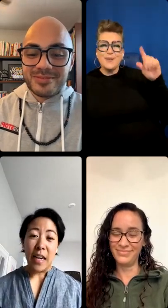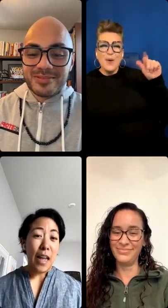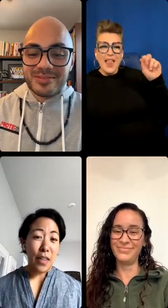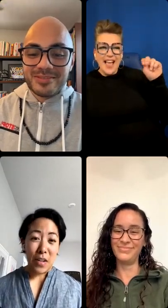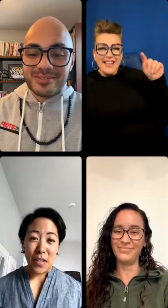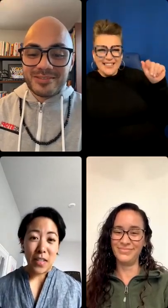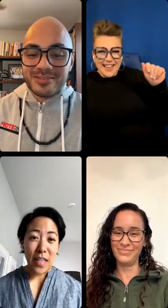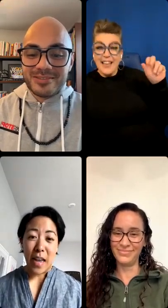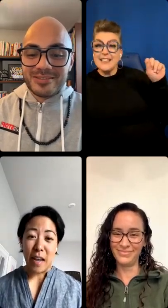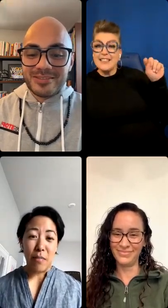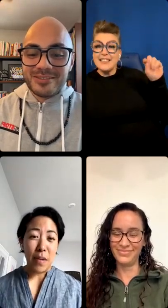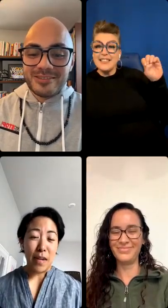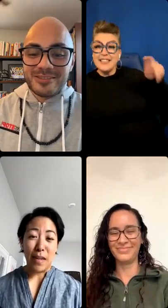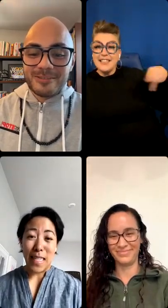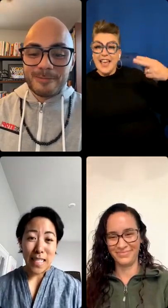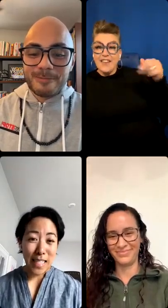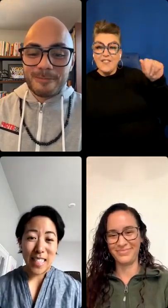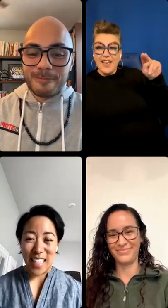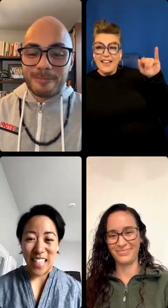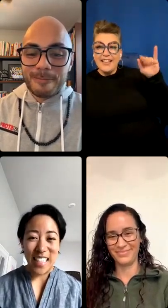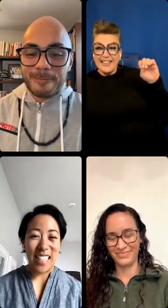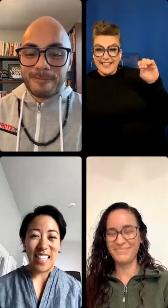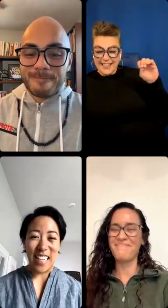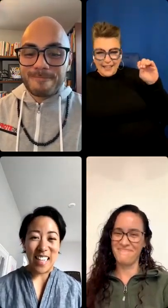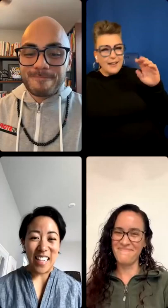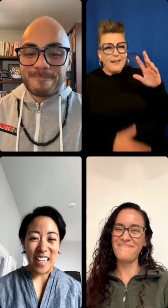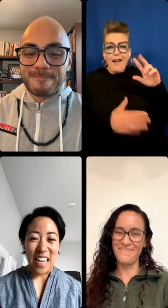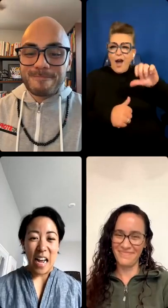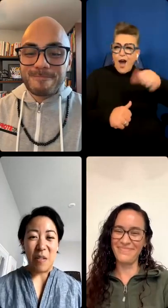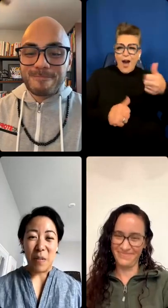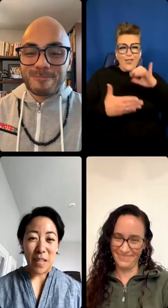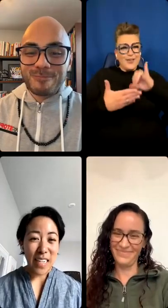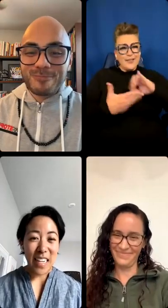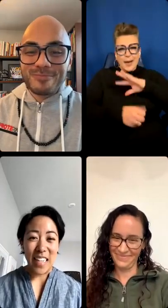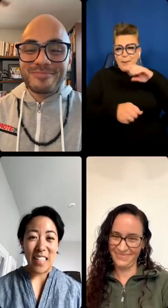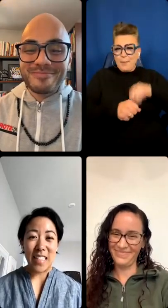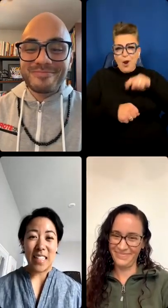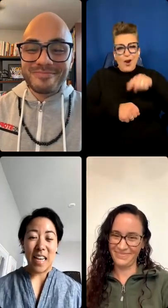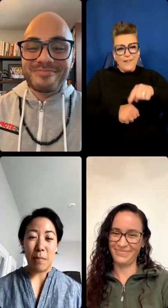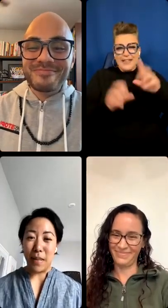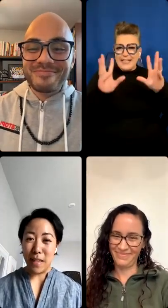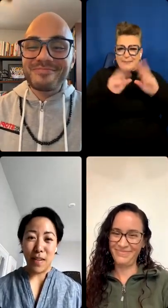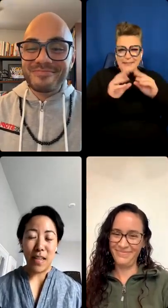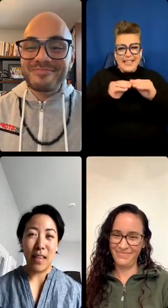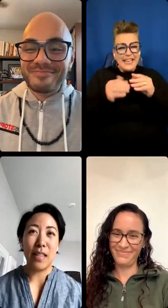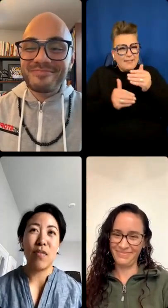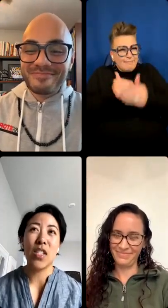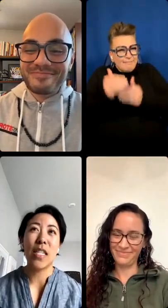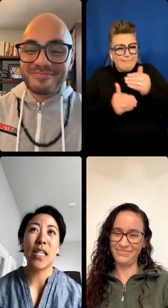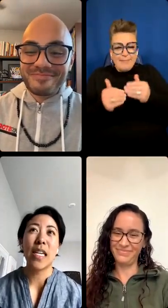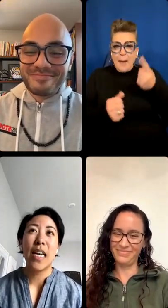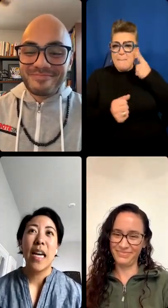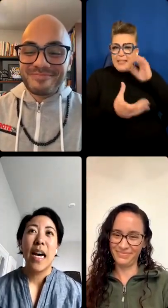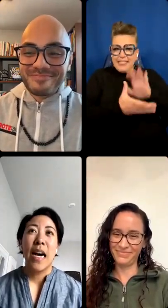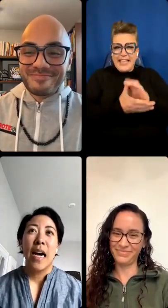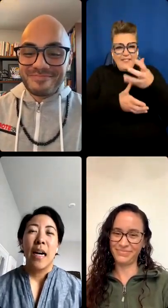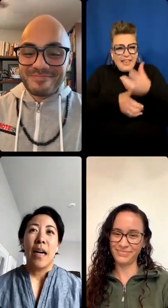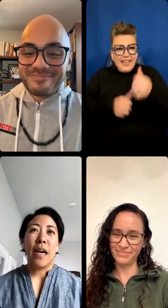Stephanie and others that have been consistent in our meetings and believing in this